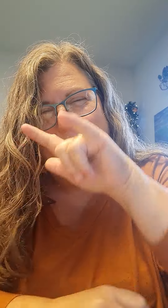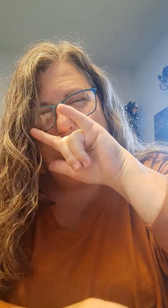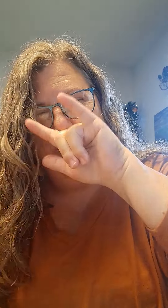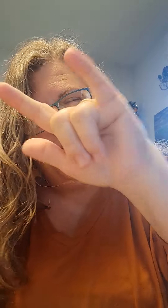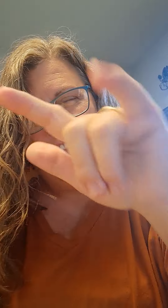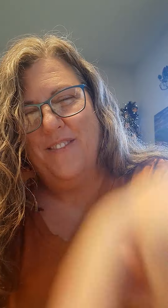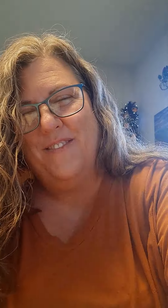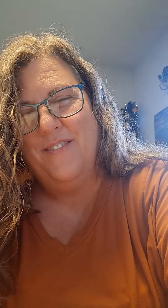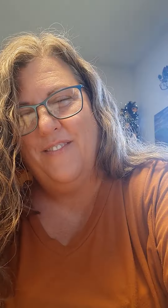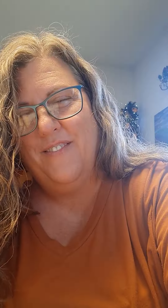Bye. Bye. Bye.